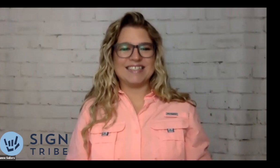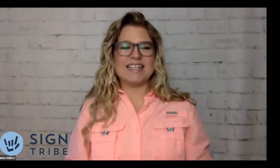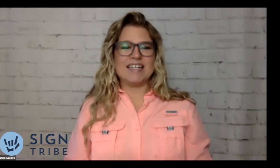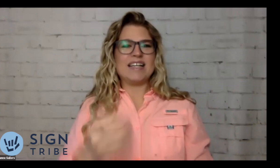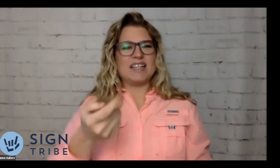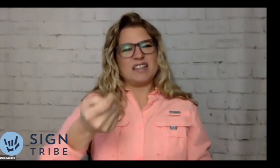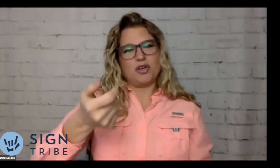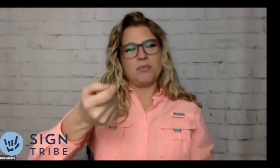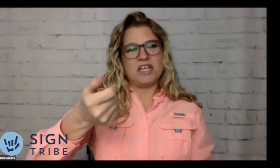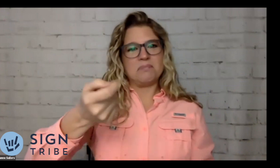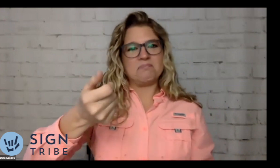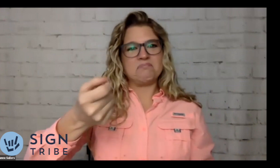A little bit.